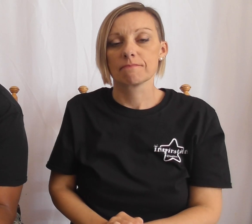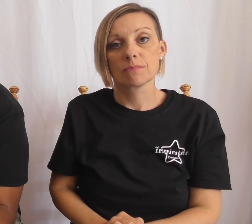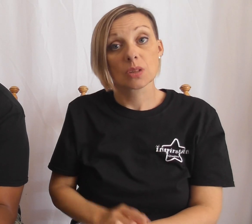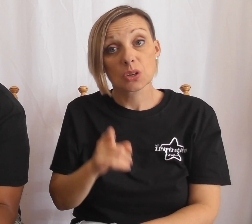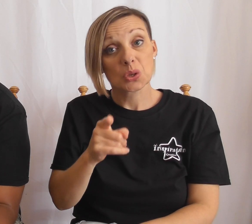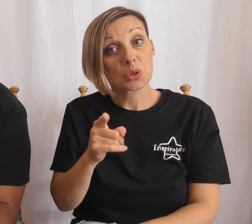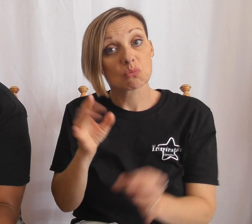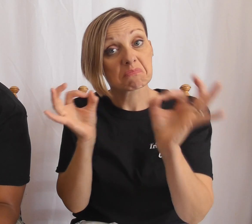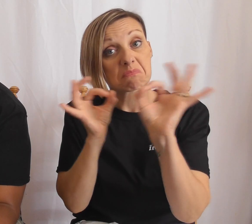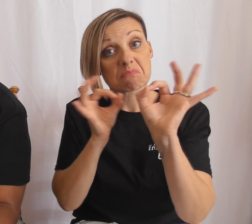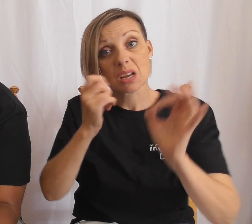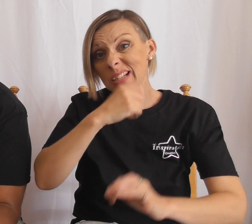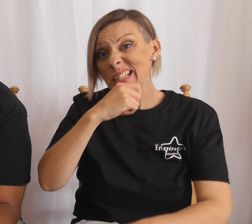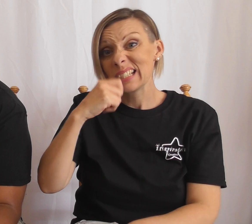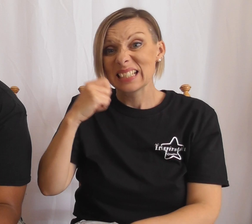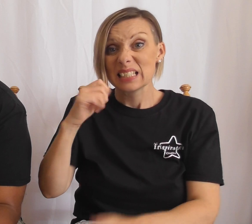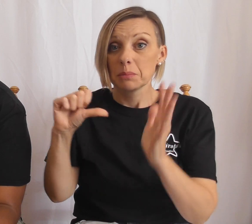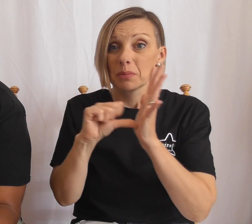not only is it bad for your teeth,